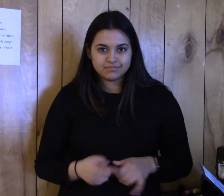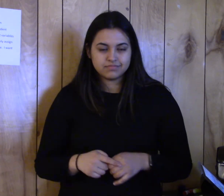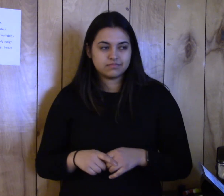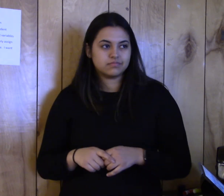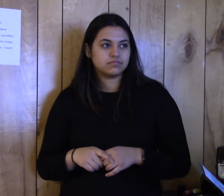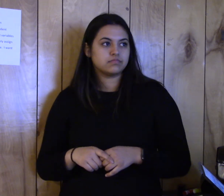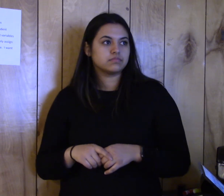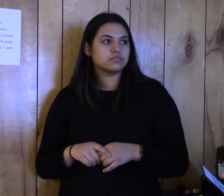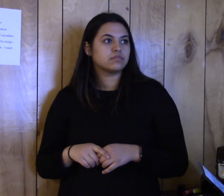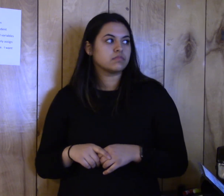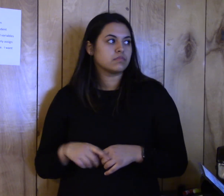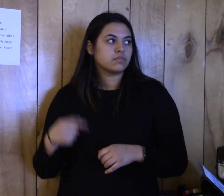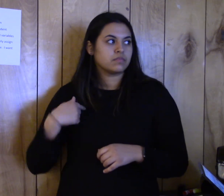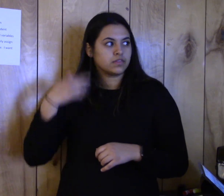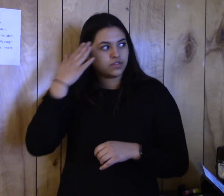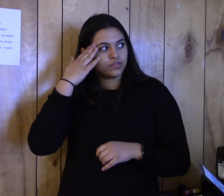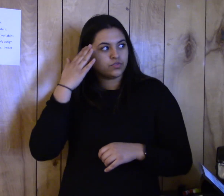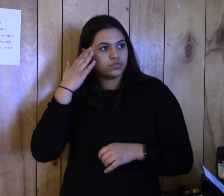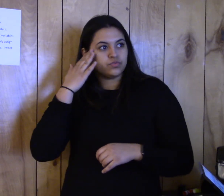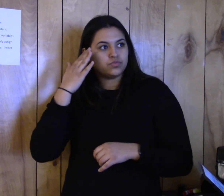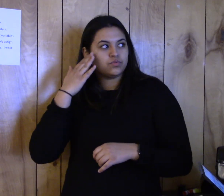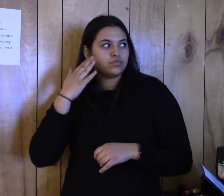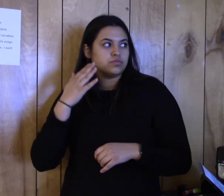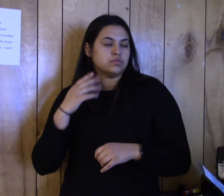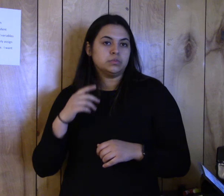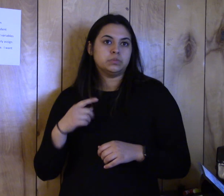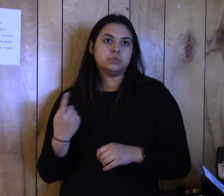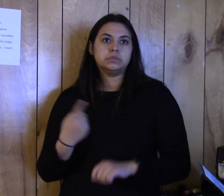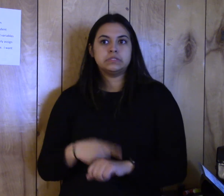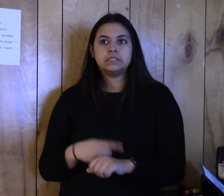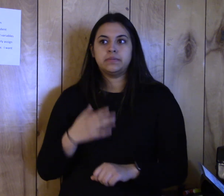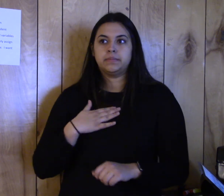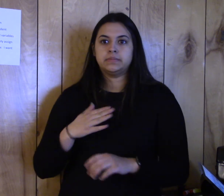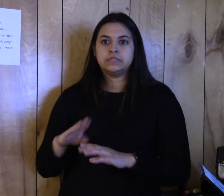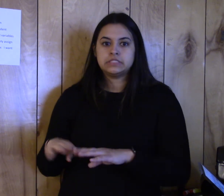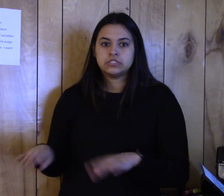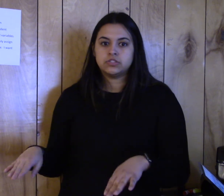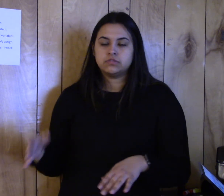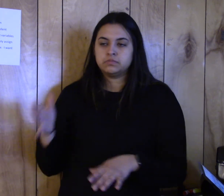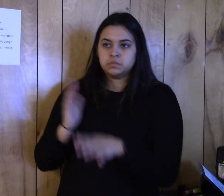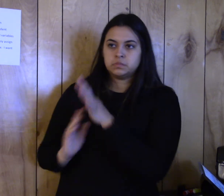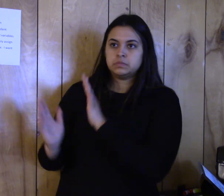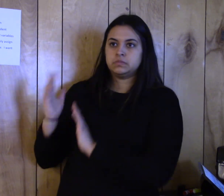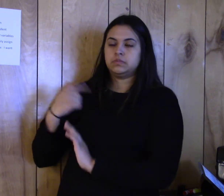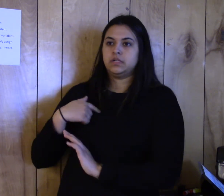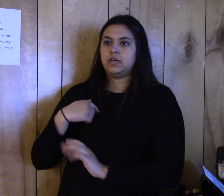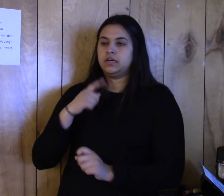know at some point in my childhood, I guess, I swore that I would never, ever, ever, ever, ever fire a